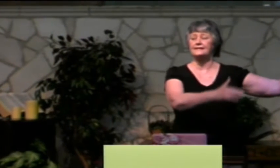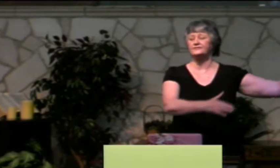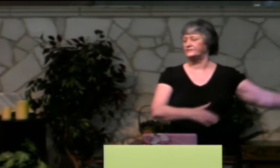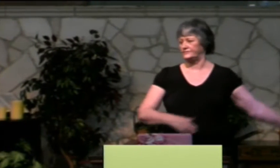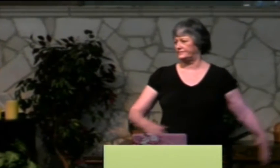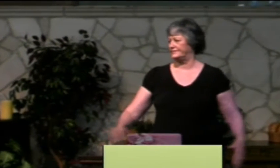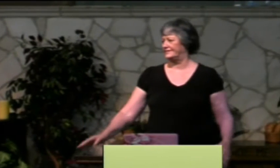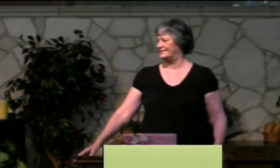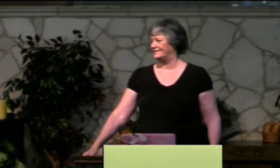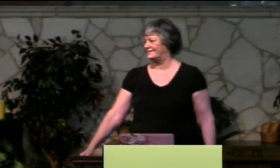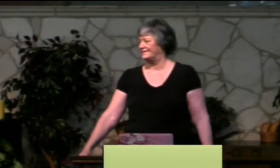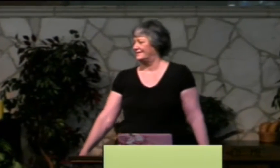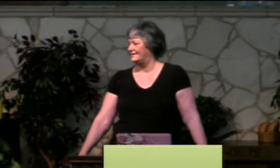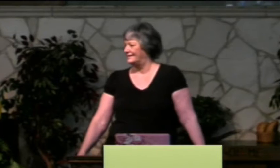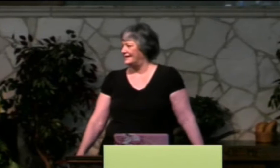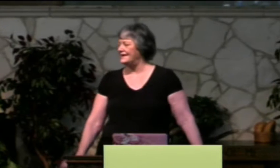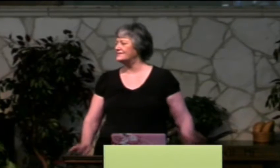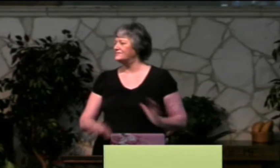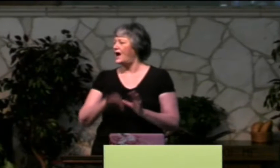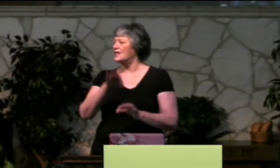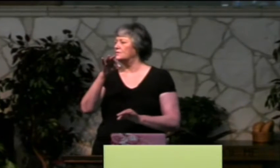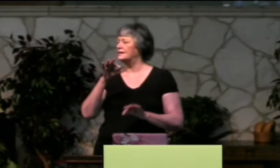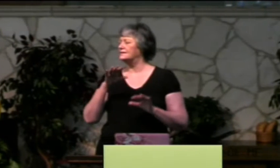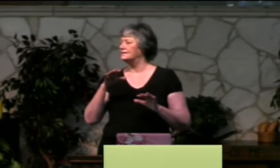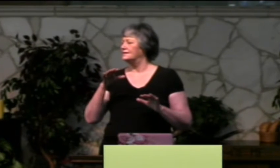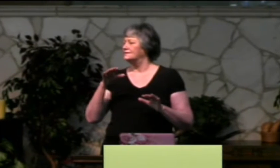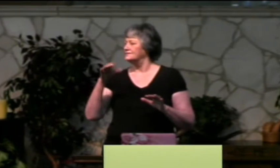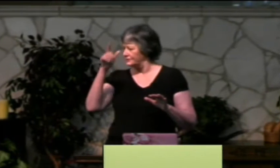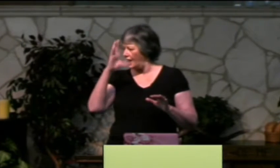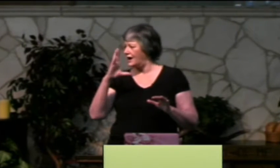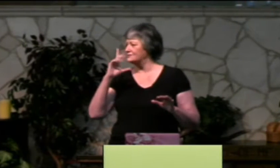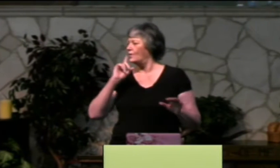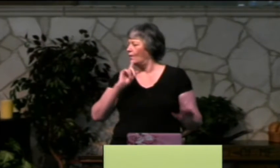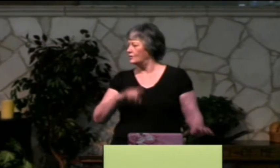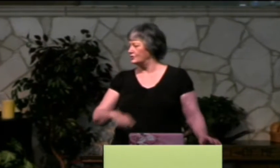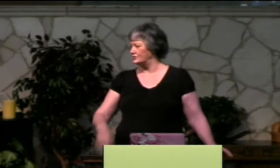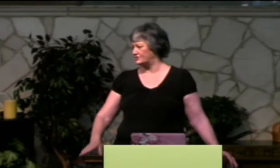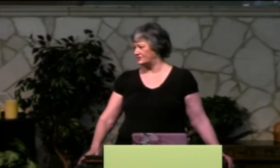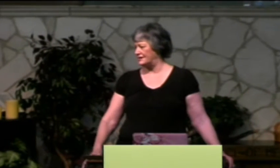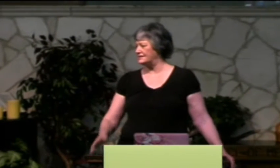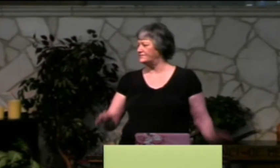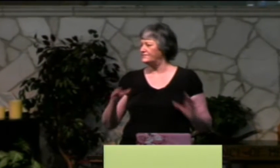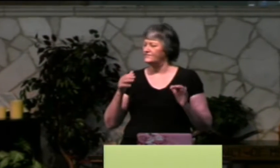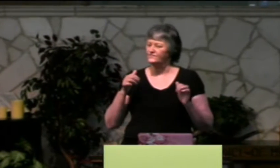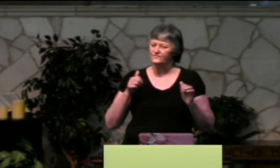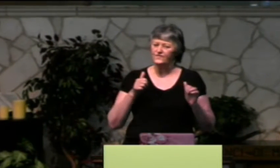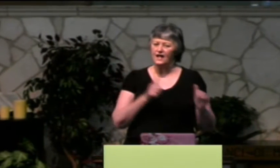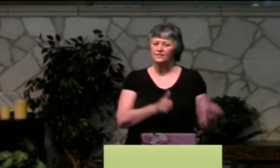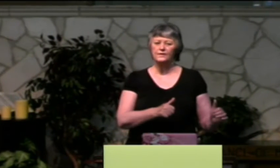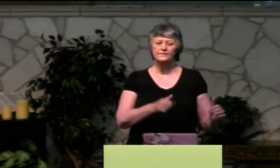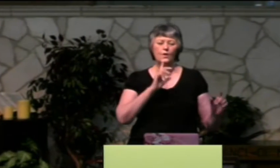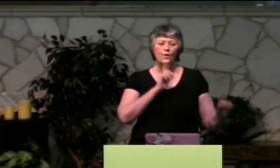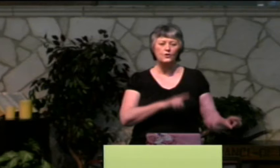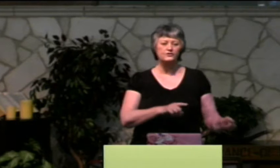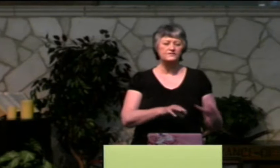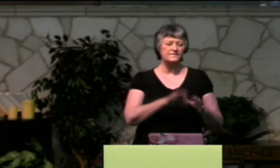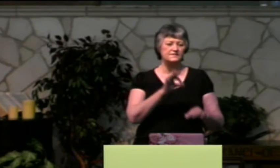desert. He's following God's orders. He's following the orders of the